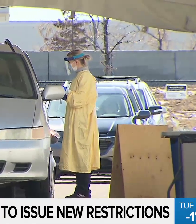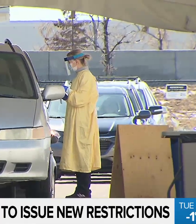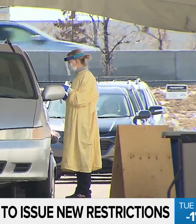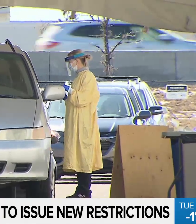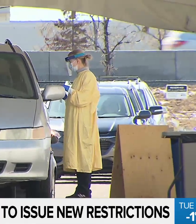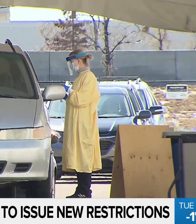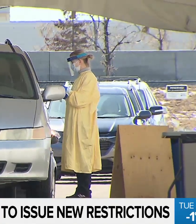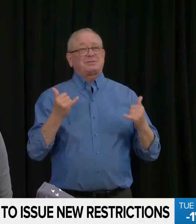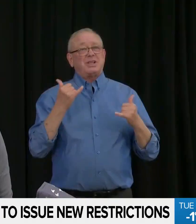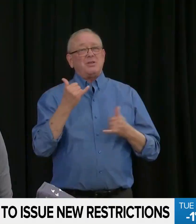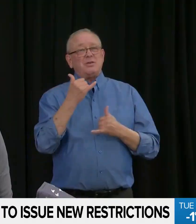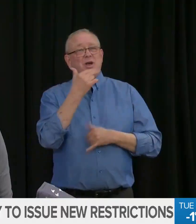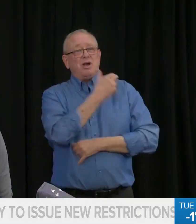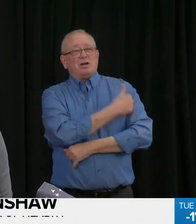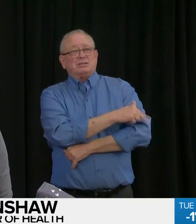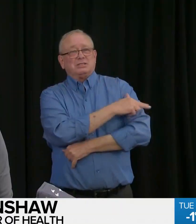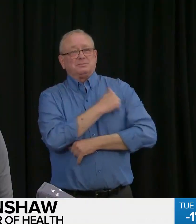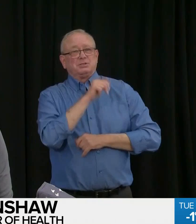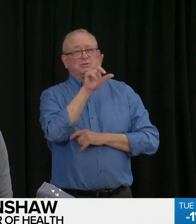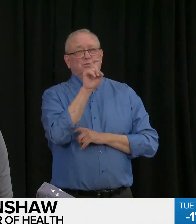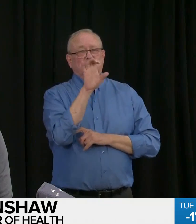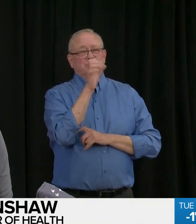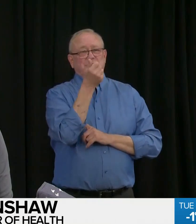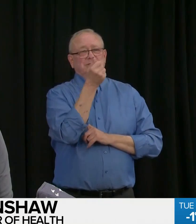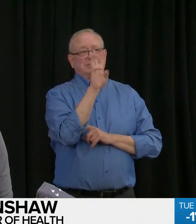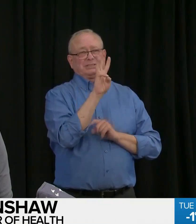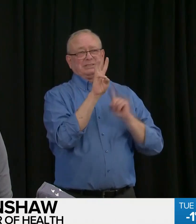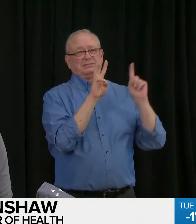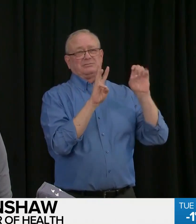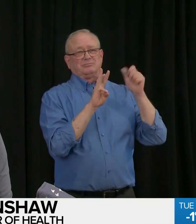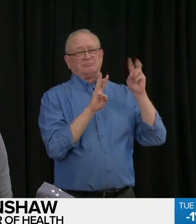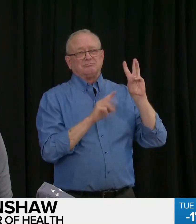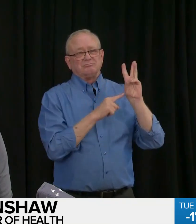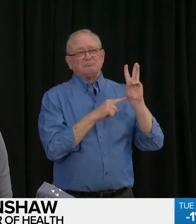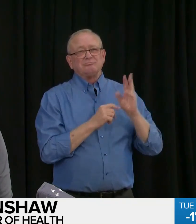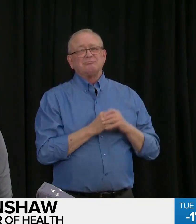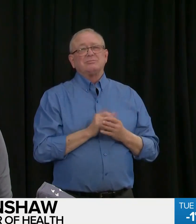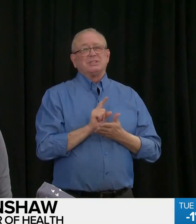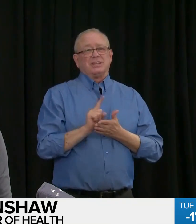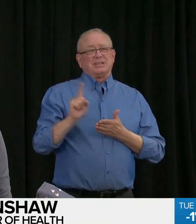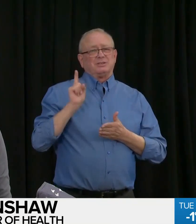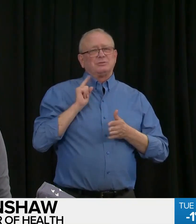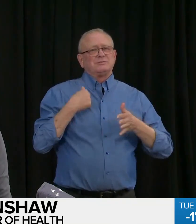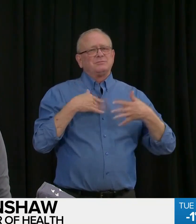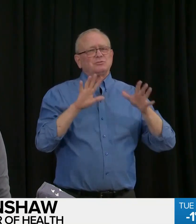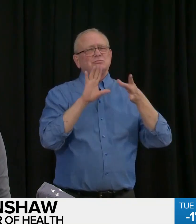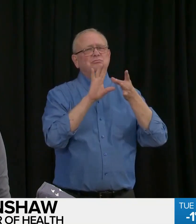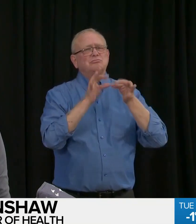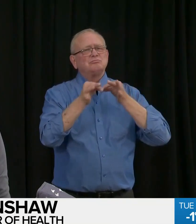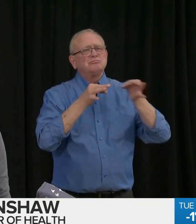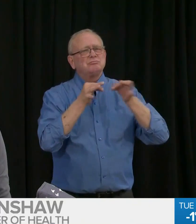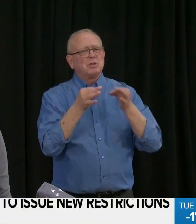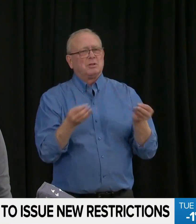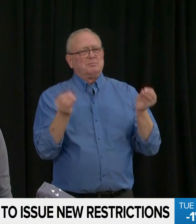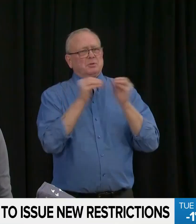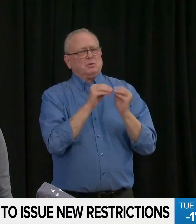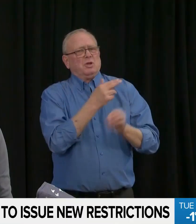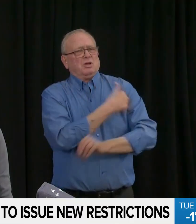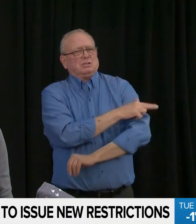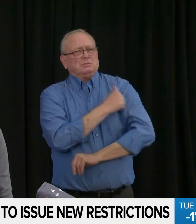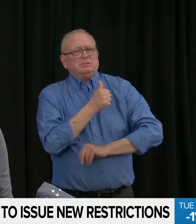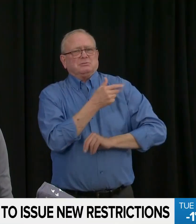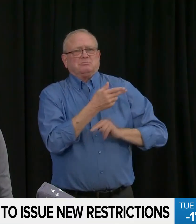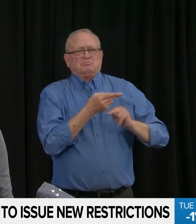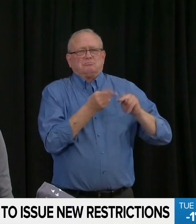hospital. Last week I mentioned the trend in higher hospitalization numbers is something that we are watching closely. We